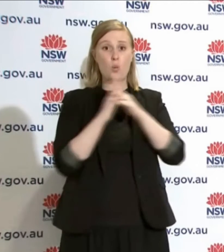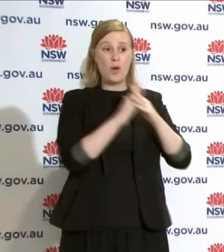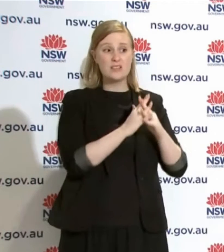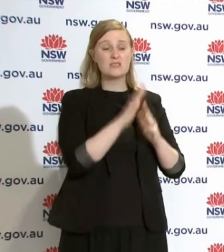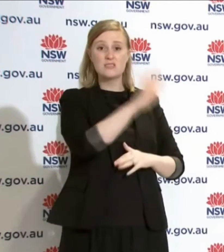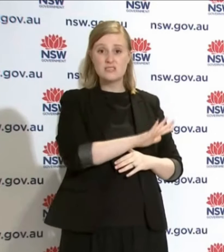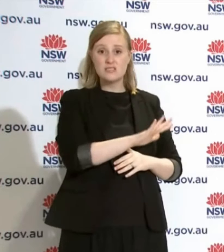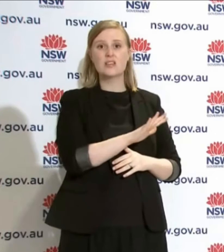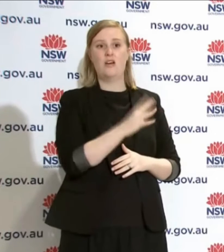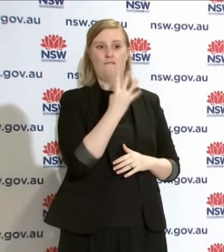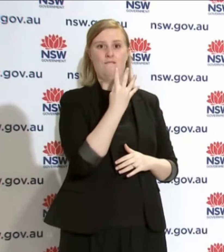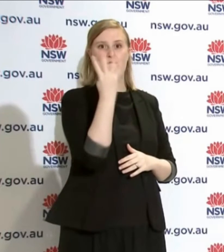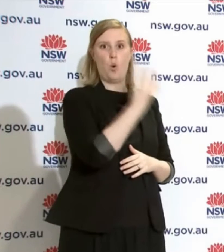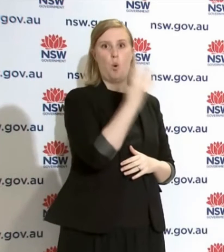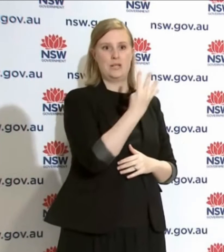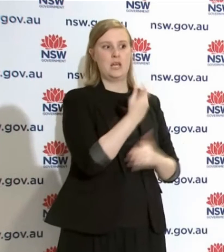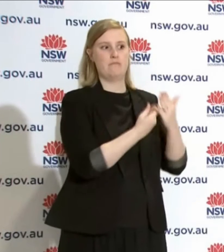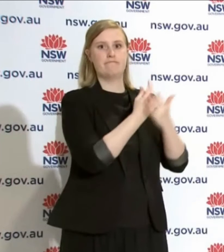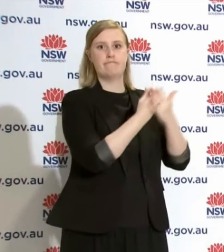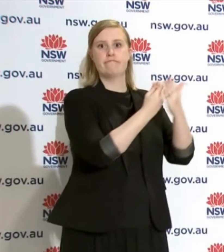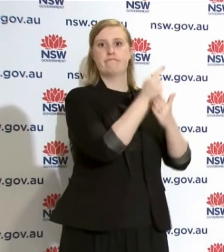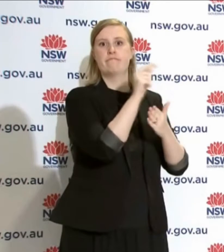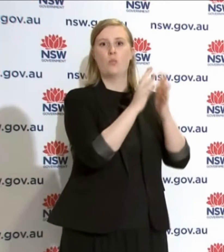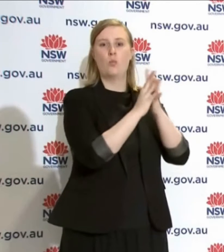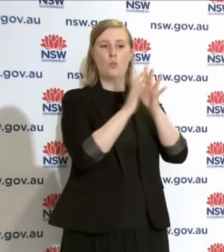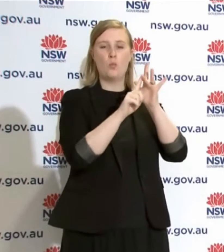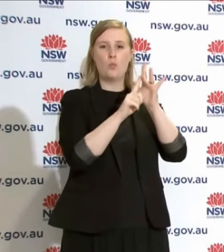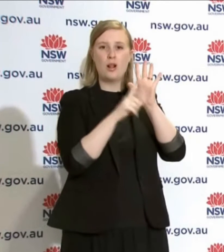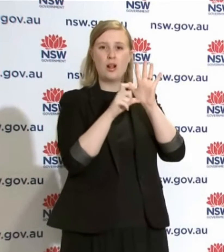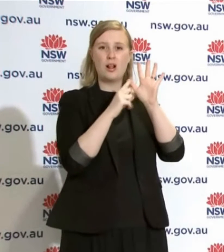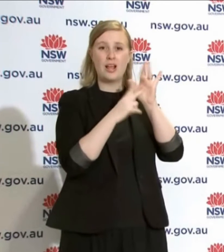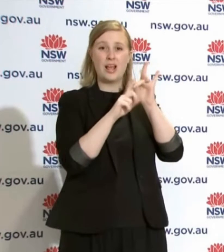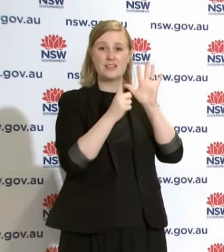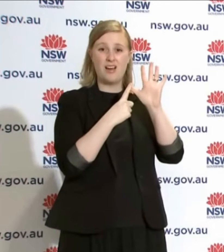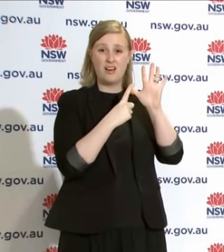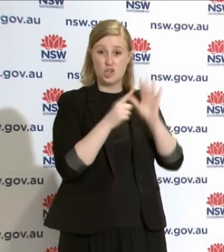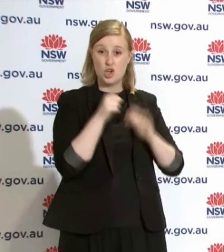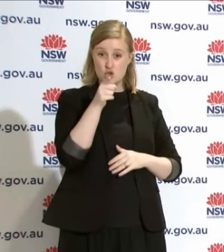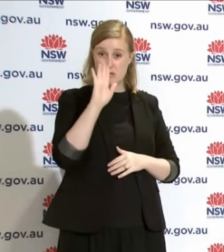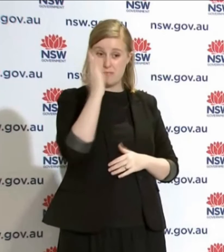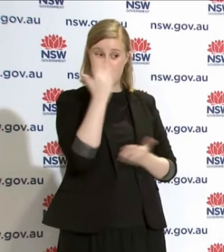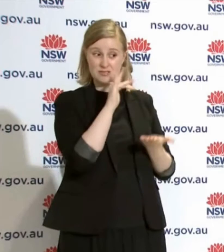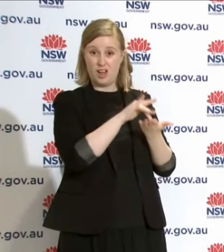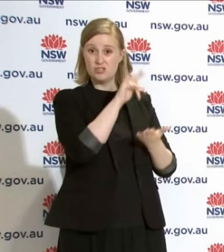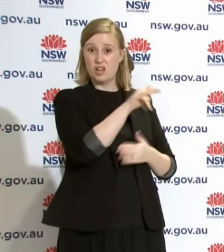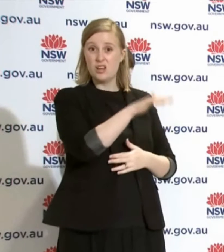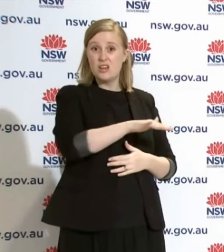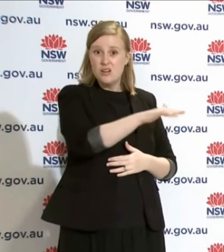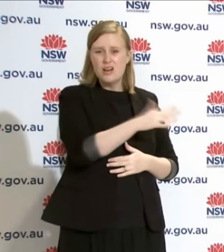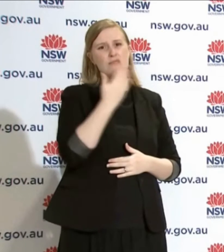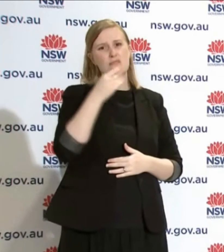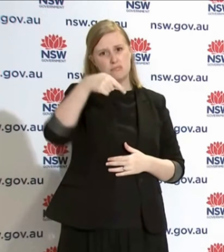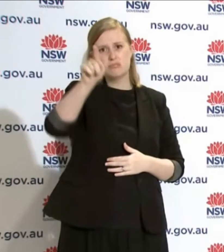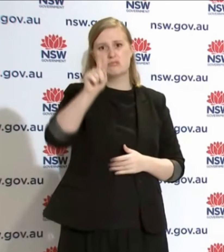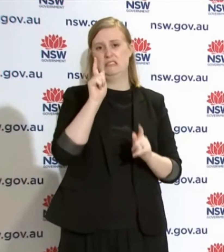14 cases in Wilcannia. And again, our message to anyone that has visited Wilcannia or is in Wilcannia is to get tested, regardless of symptoms or